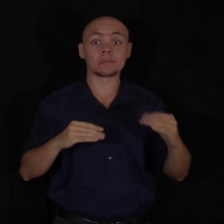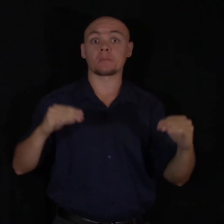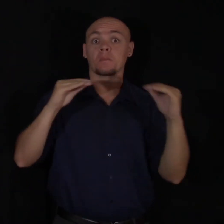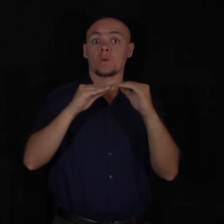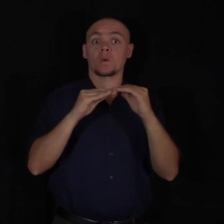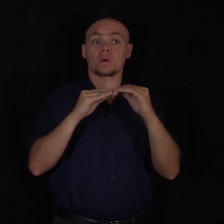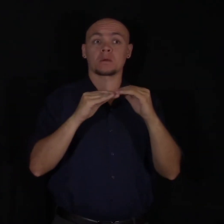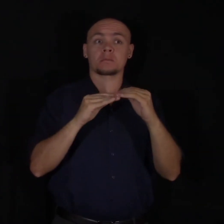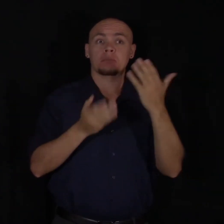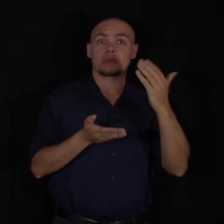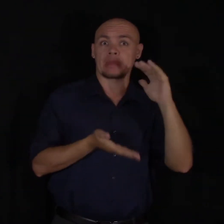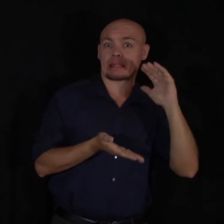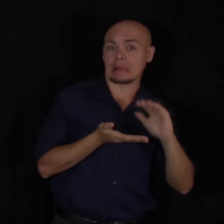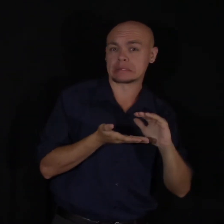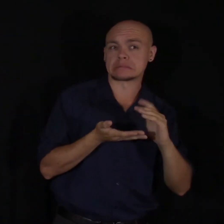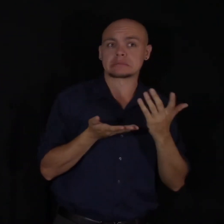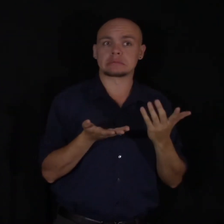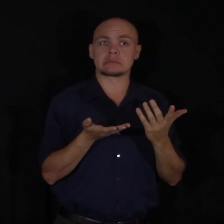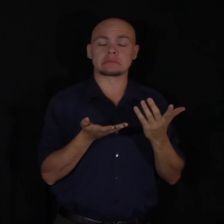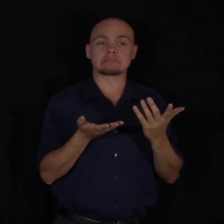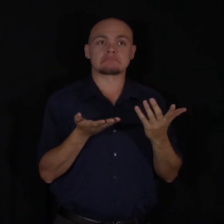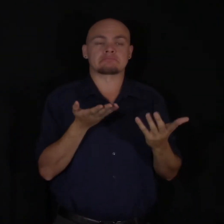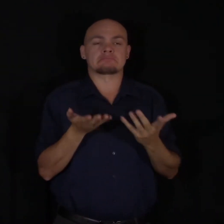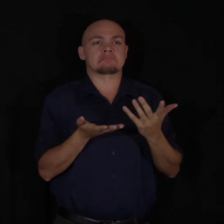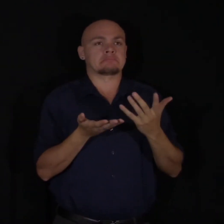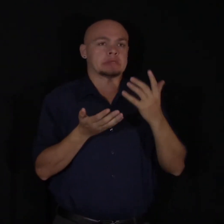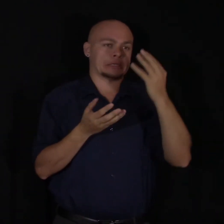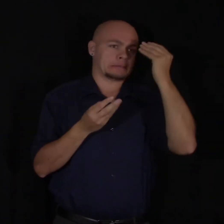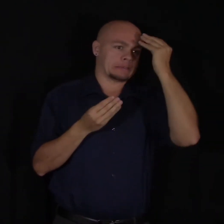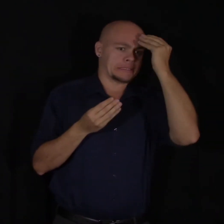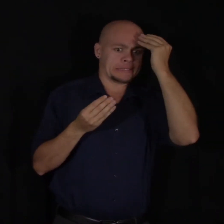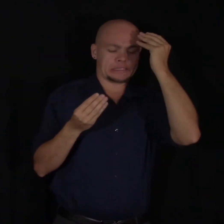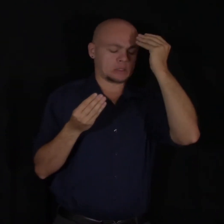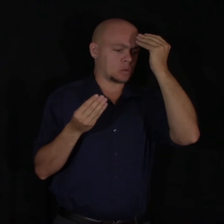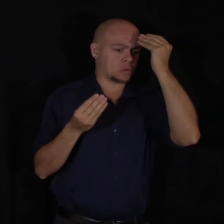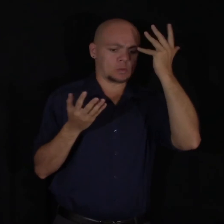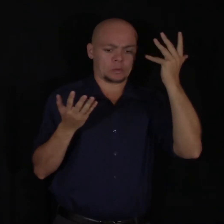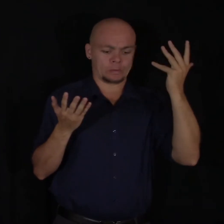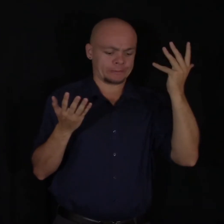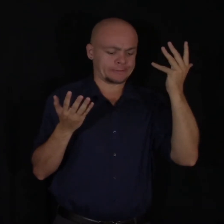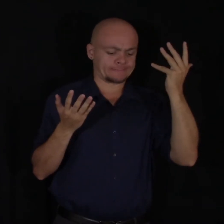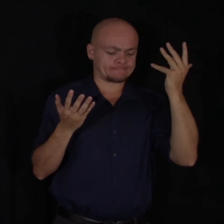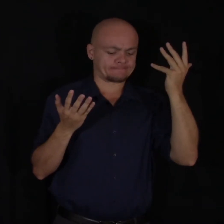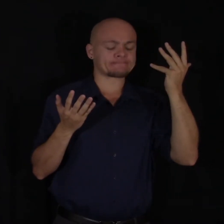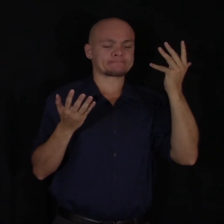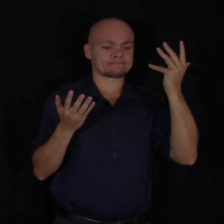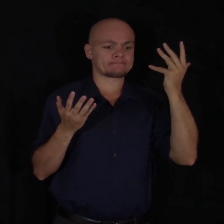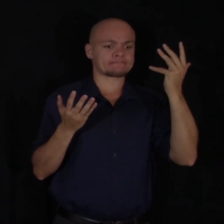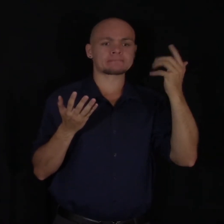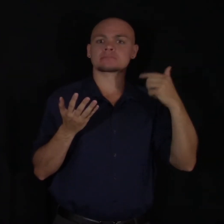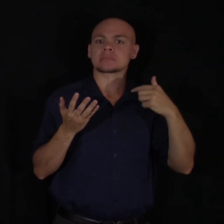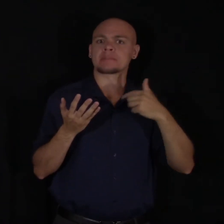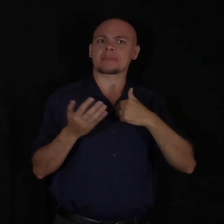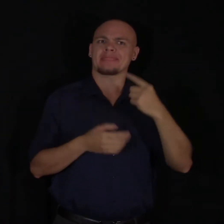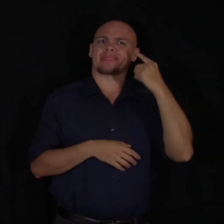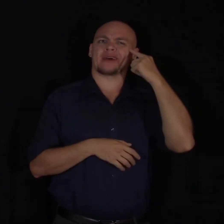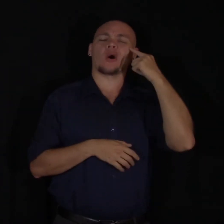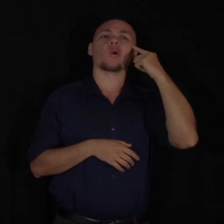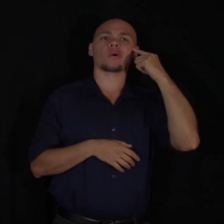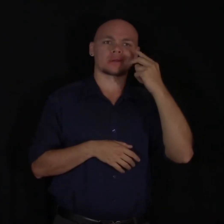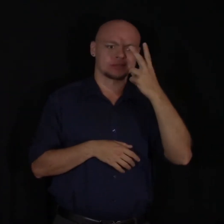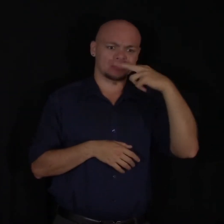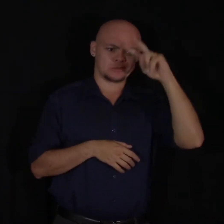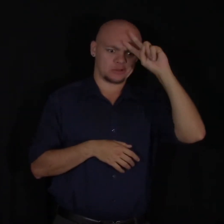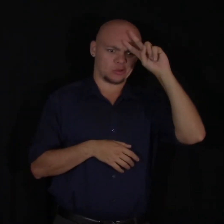less. I just thought about it and I figured that what I thought was stupid. There's